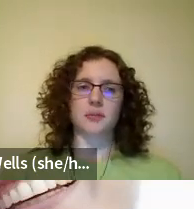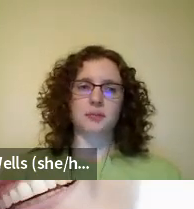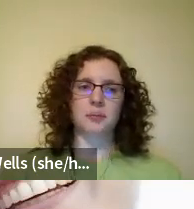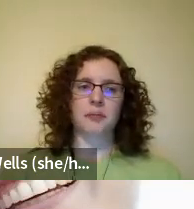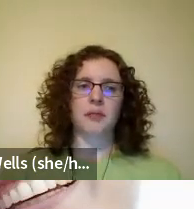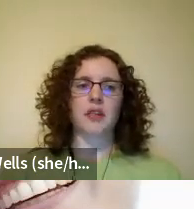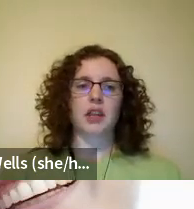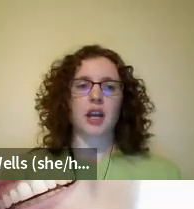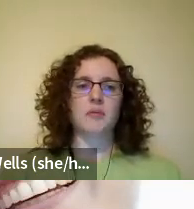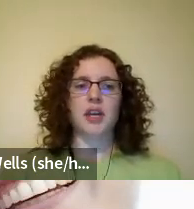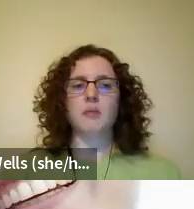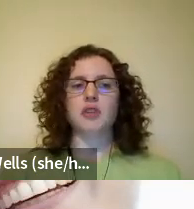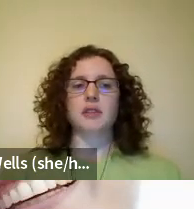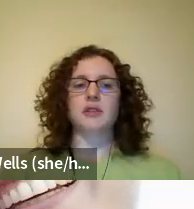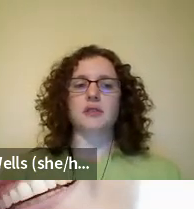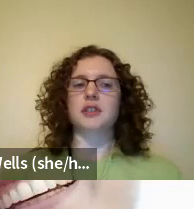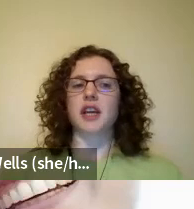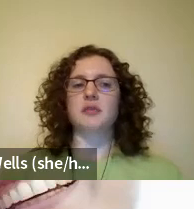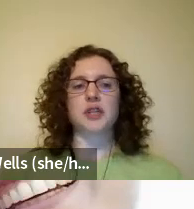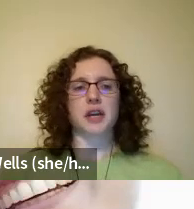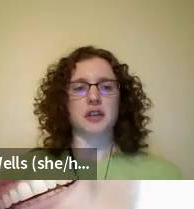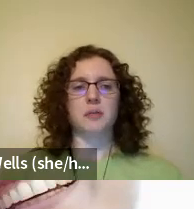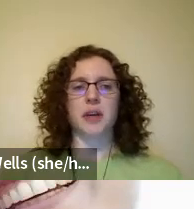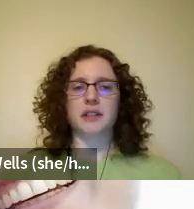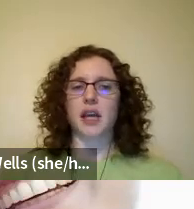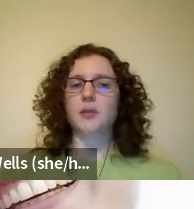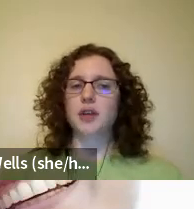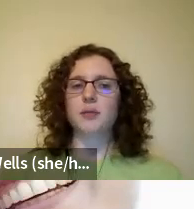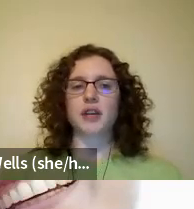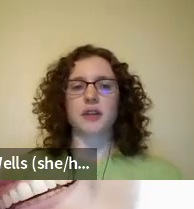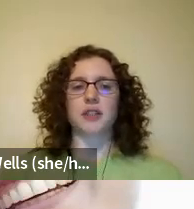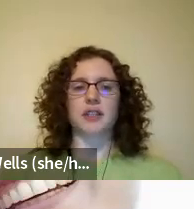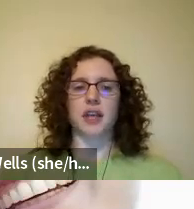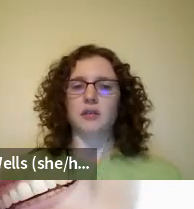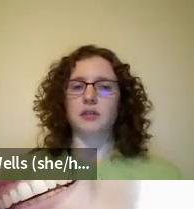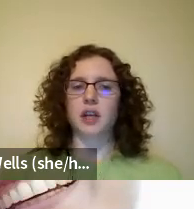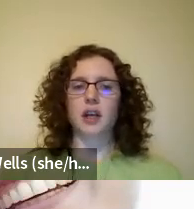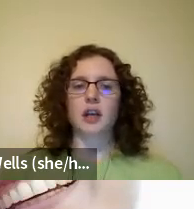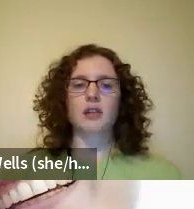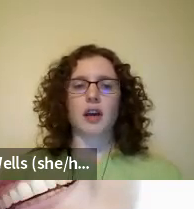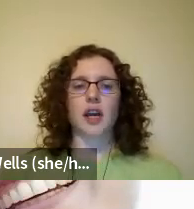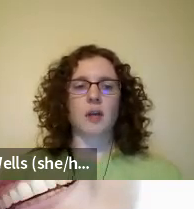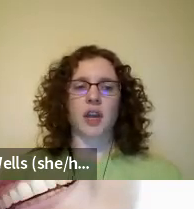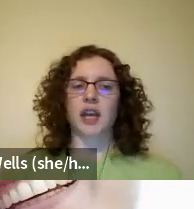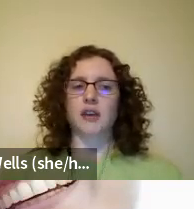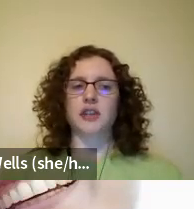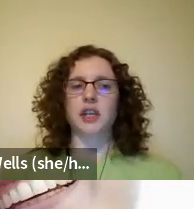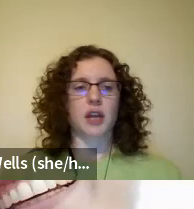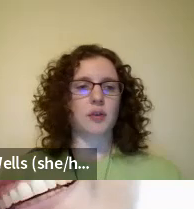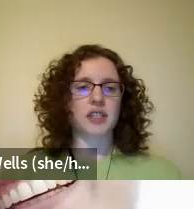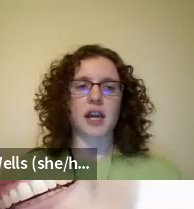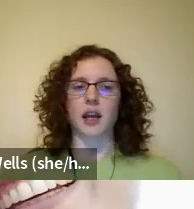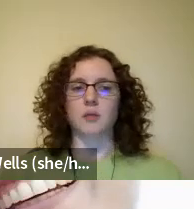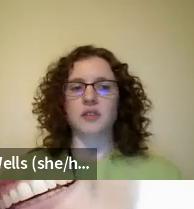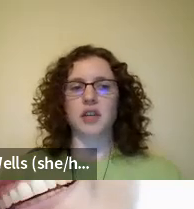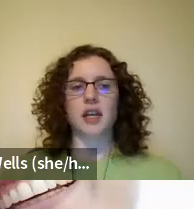absence. I became Jason's first line of protection by staying with him when he felt unsafe, locking up medication and